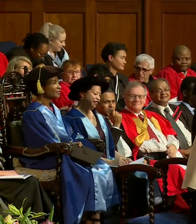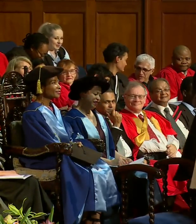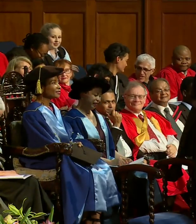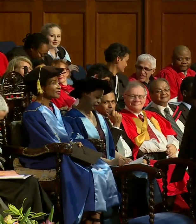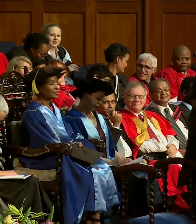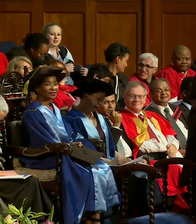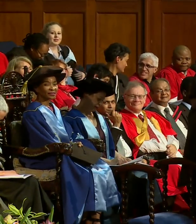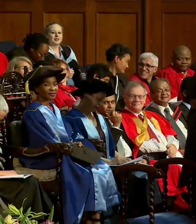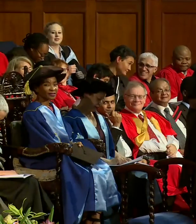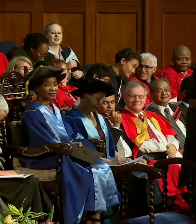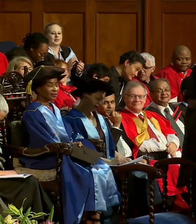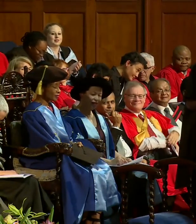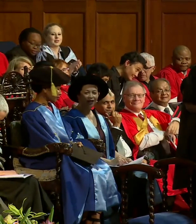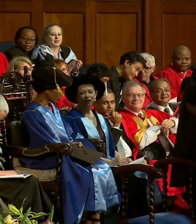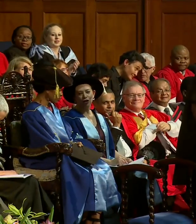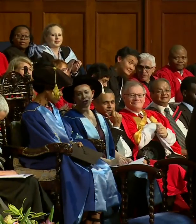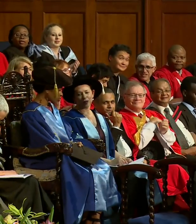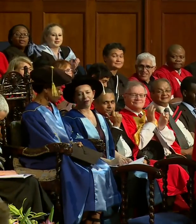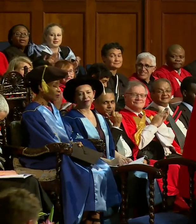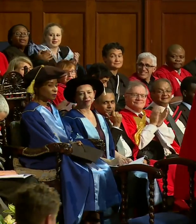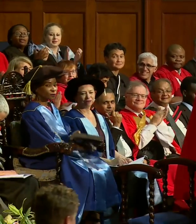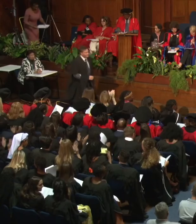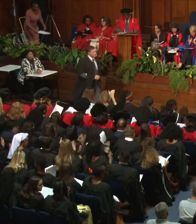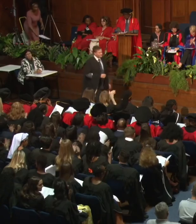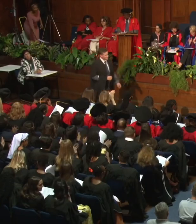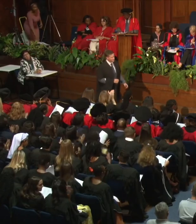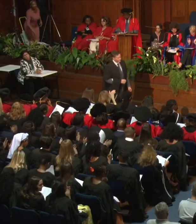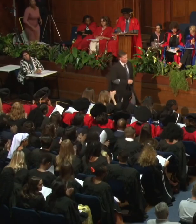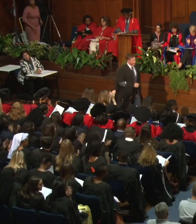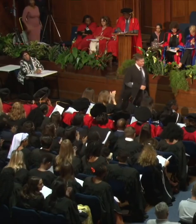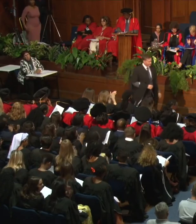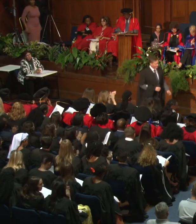Cum laude Joshua John Nicholson.